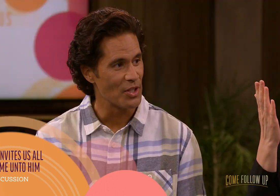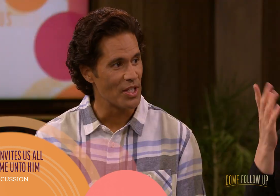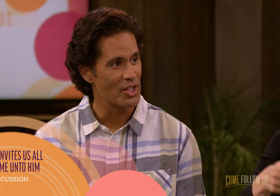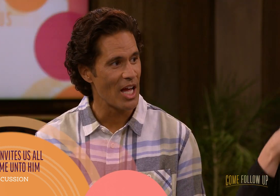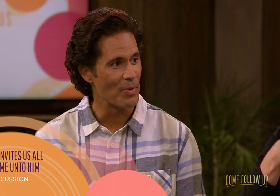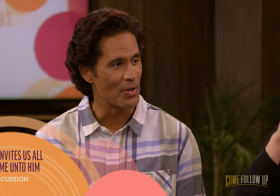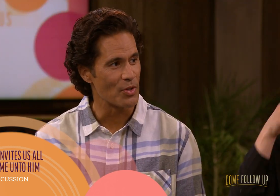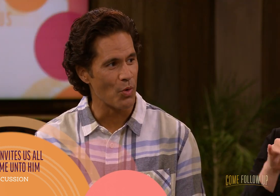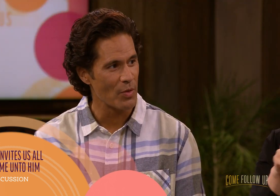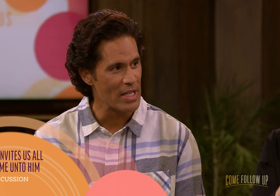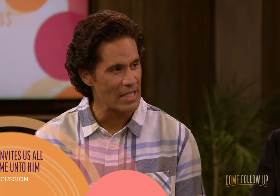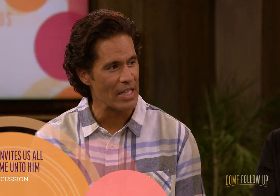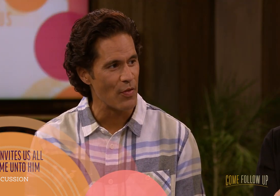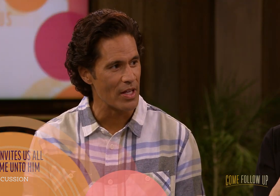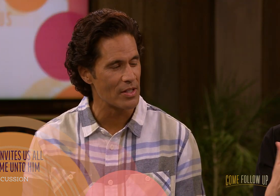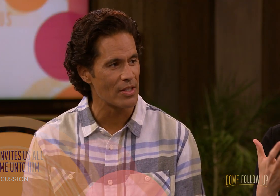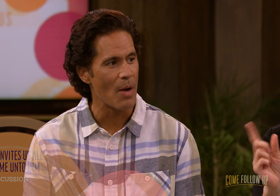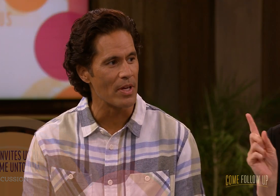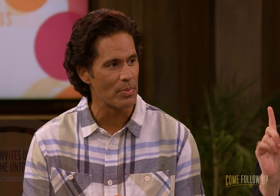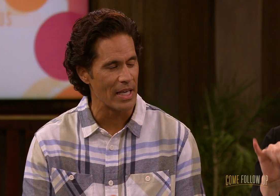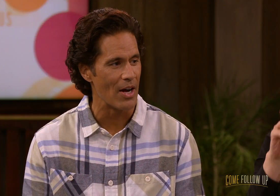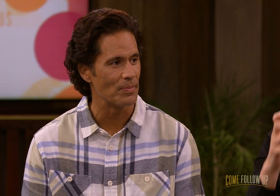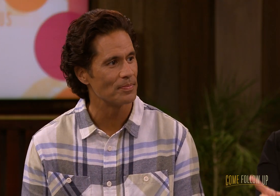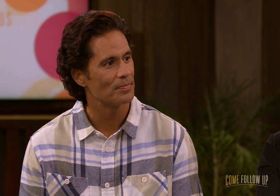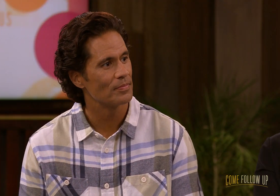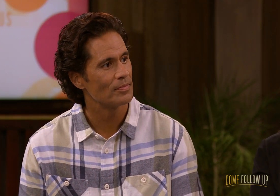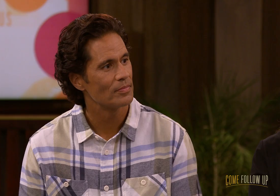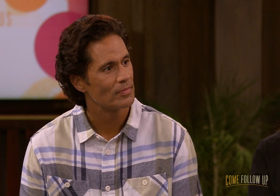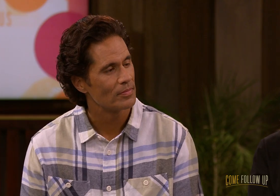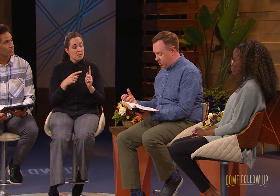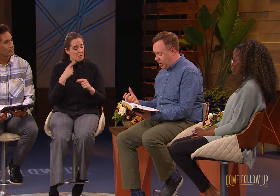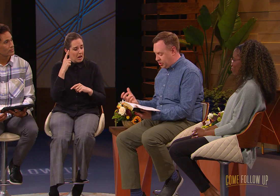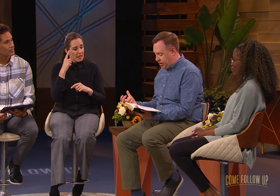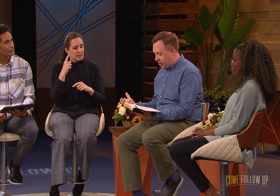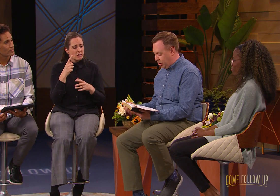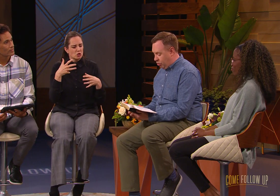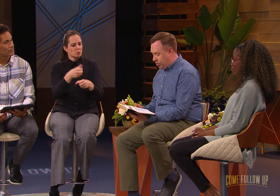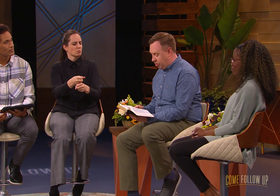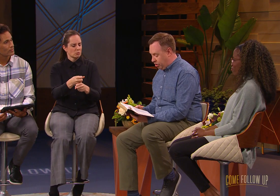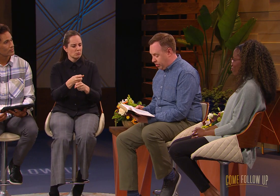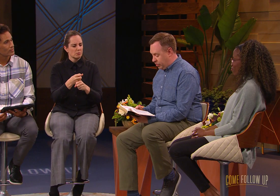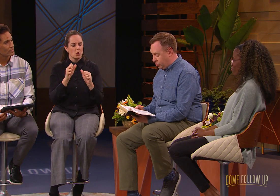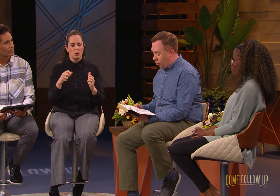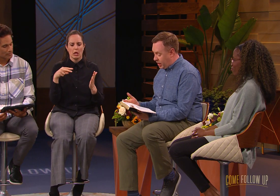these chapters, where do we see this topic played out? You know, just kind of in a nutshell, we can look at verse